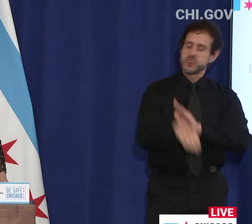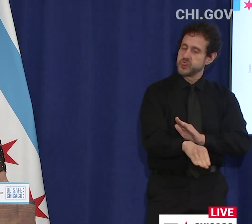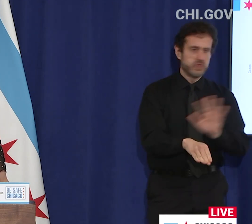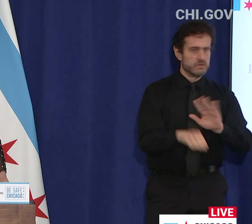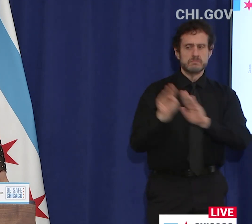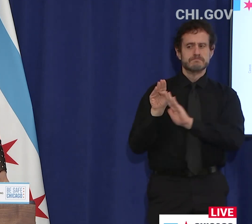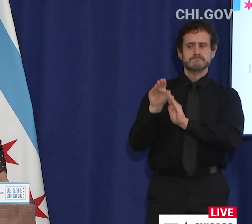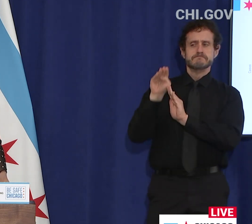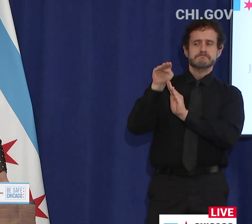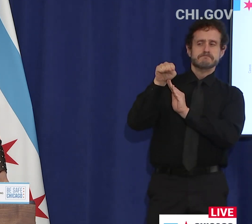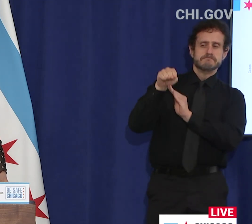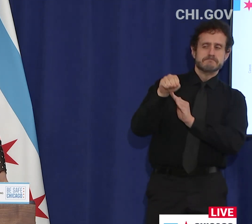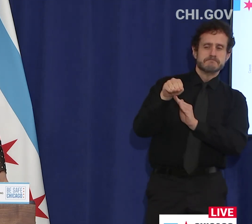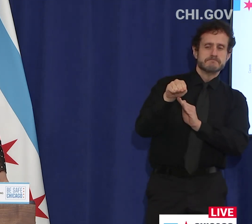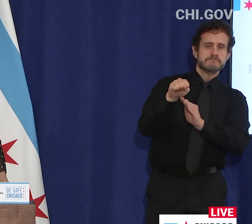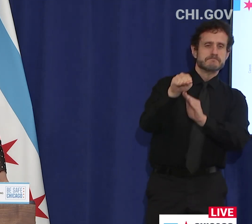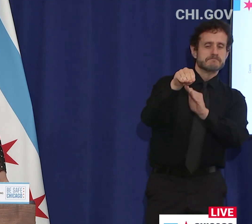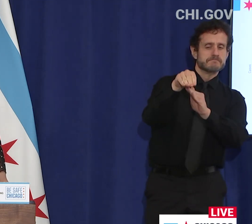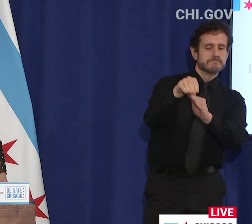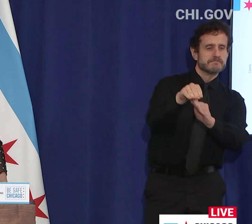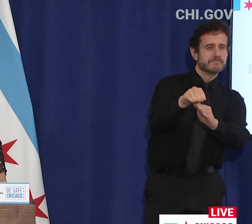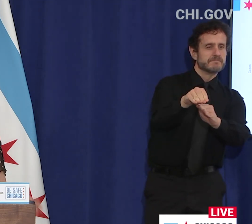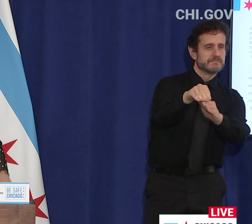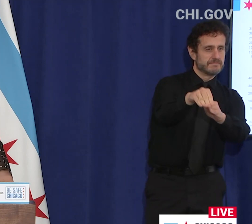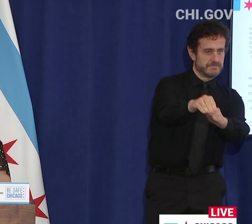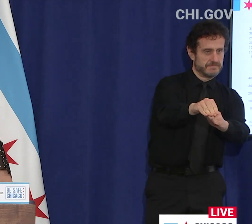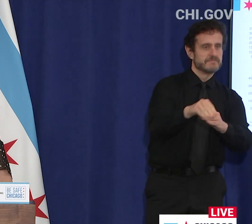little bit, but we continue on the way down.